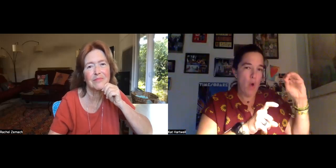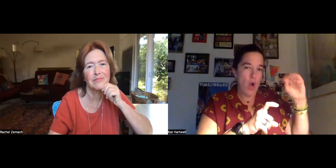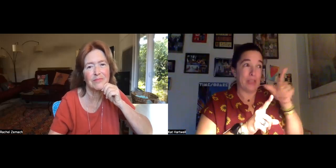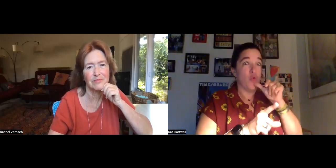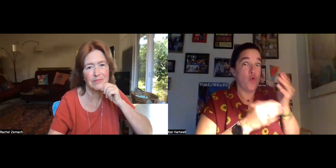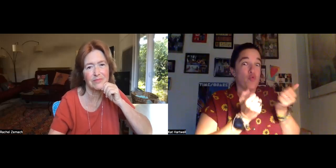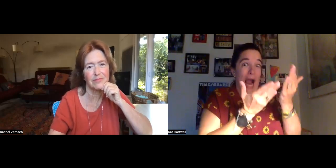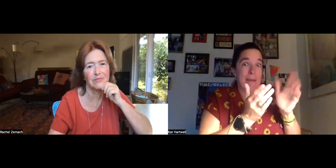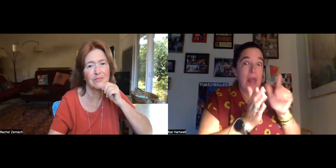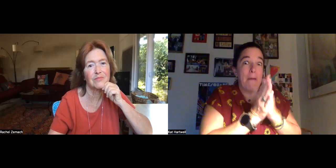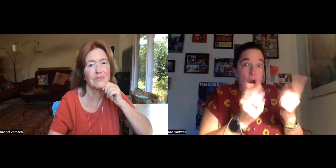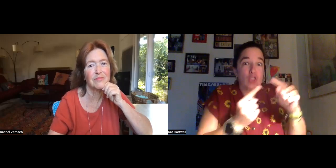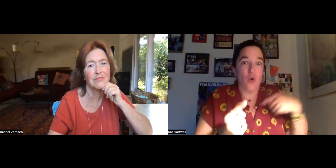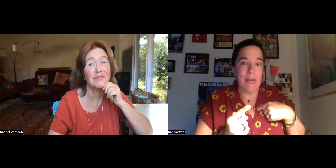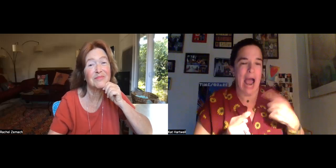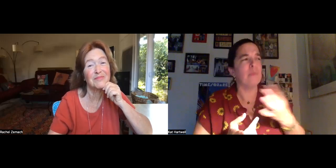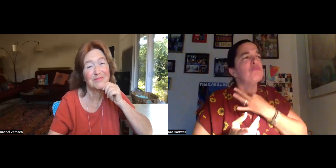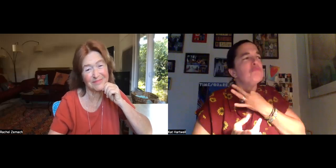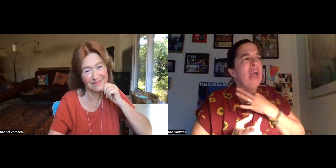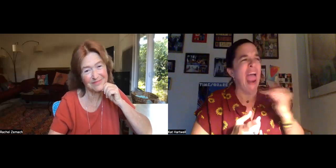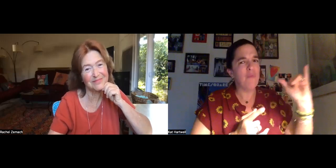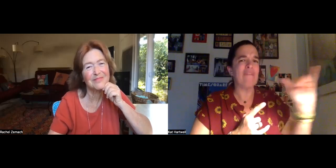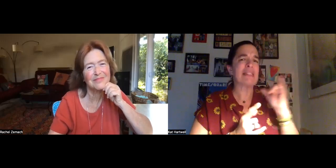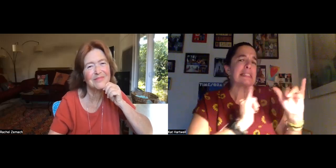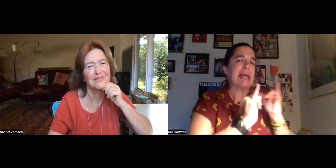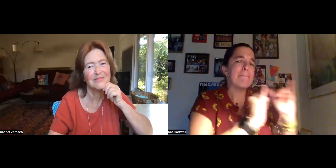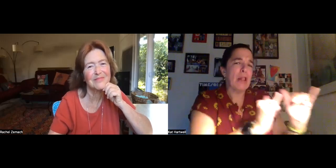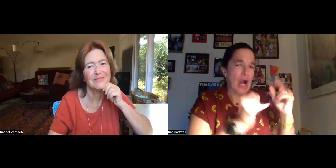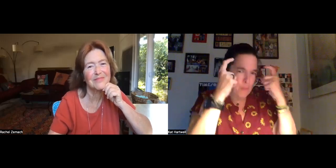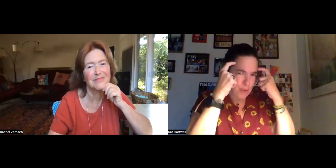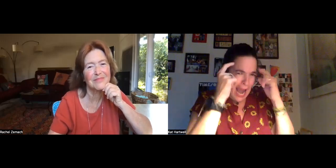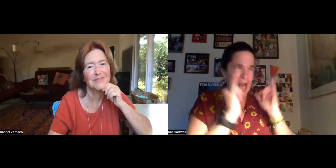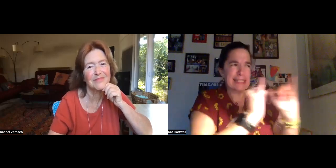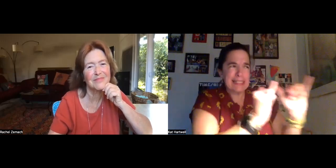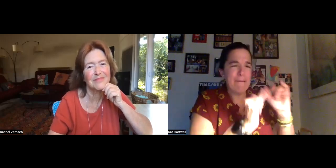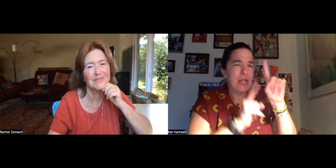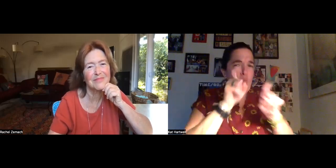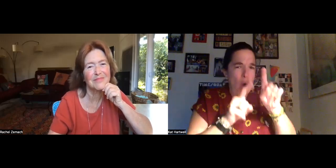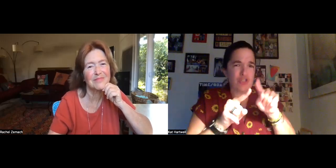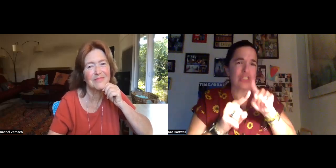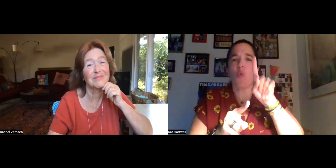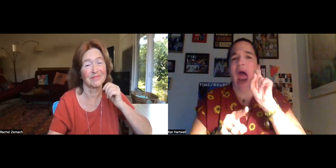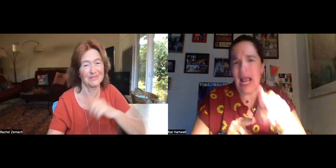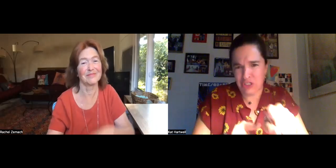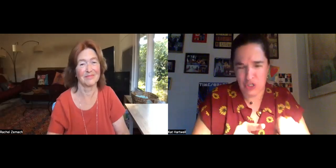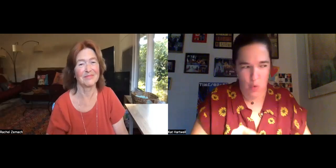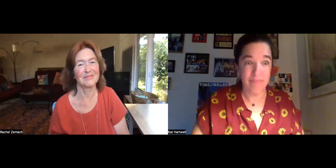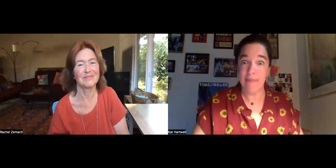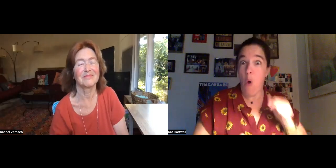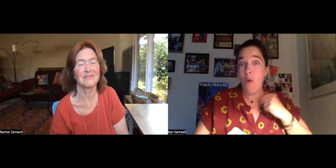My coworker, who recommended the book to me, we had a similar brain, similar question to ask you. We